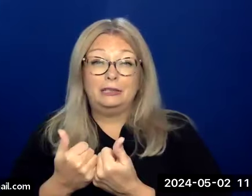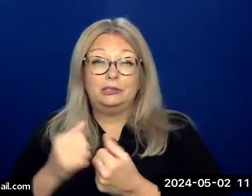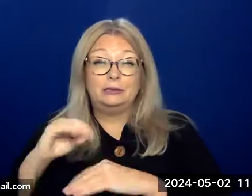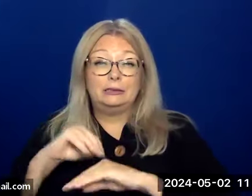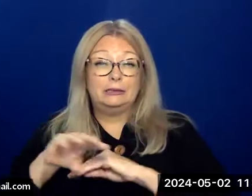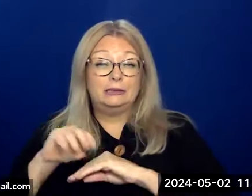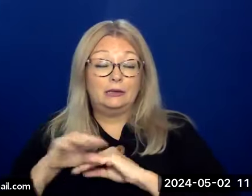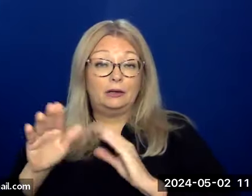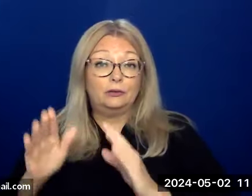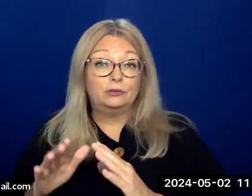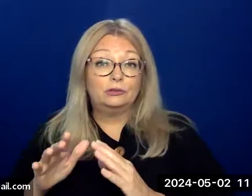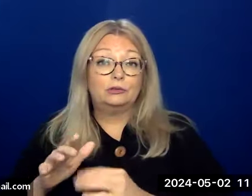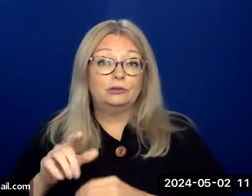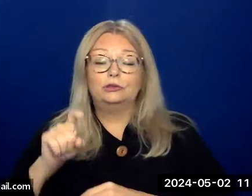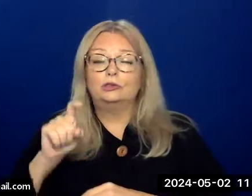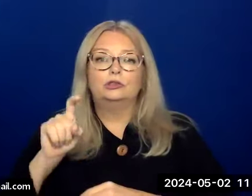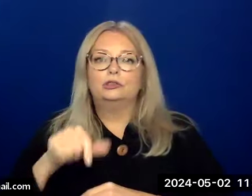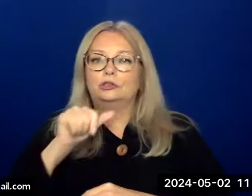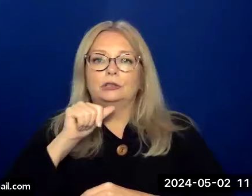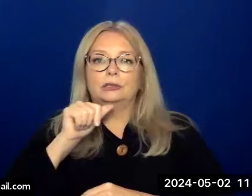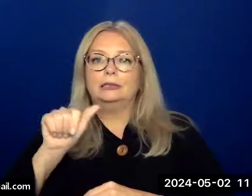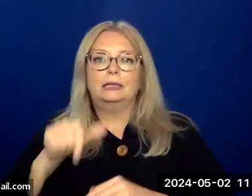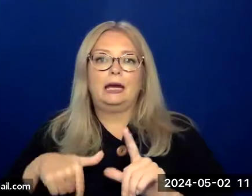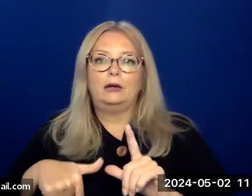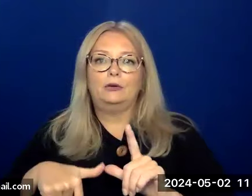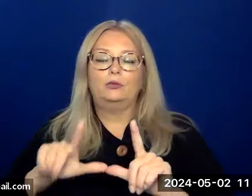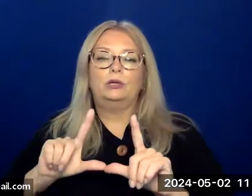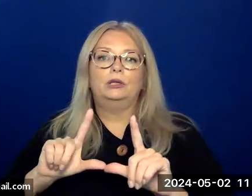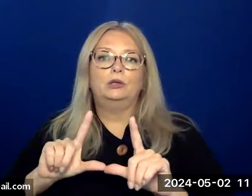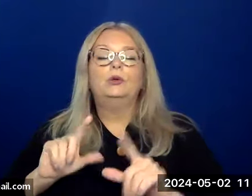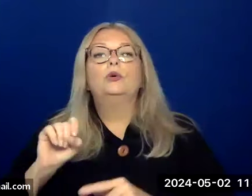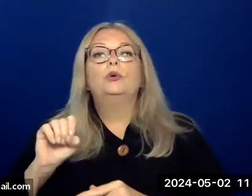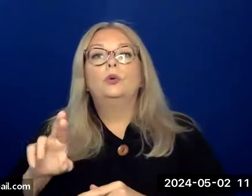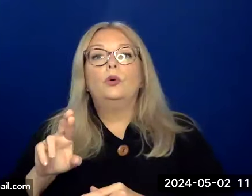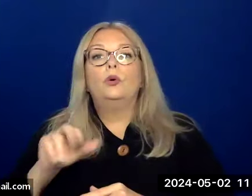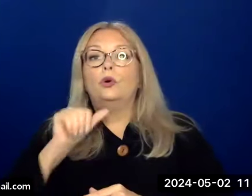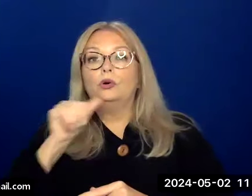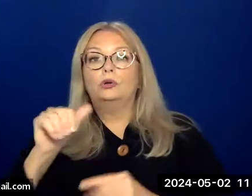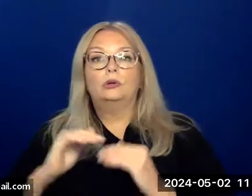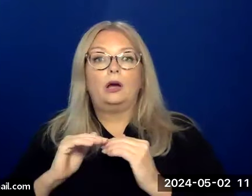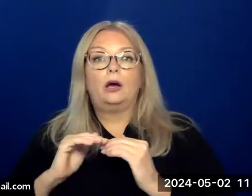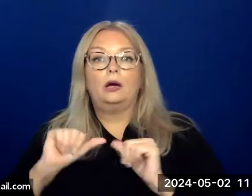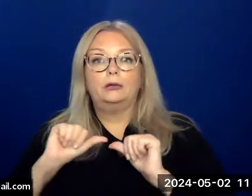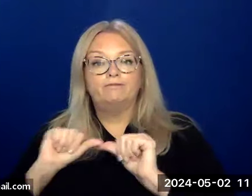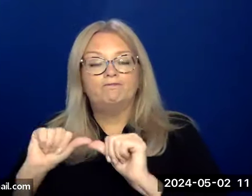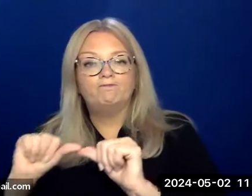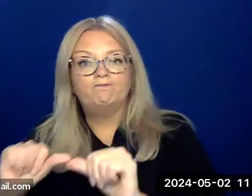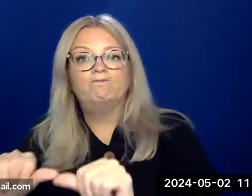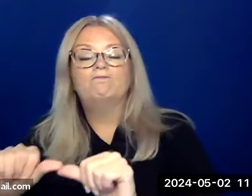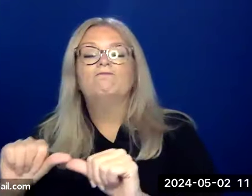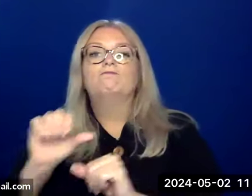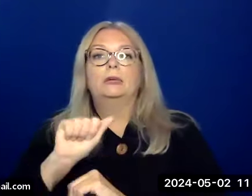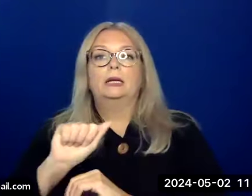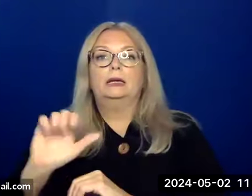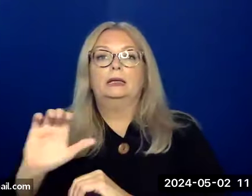counselors should not renew or people should not maintain the AAC credential if they are not at